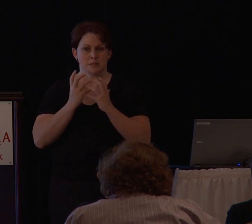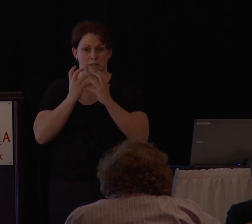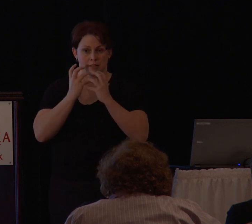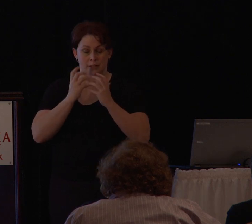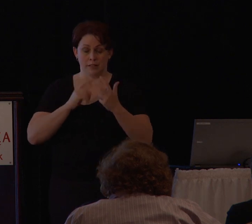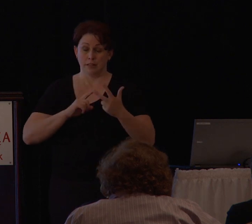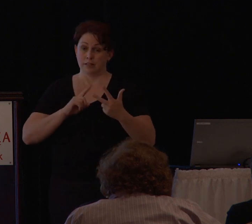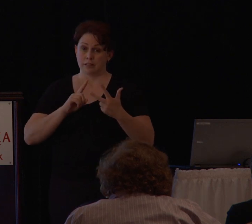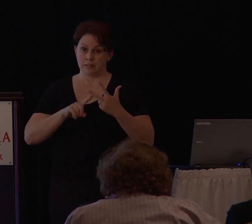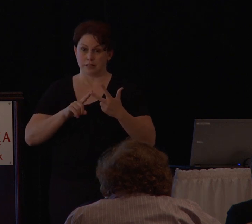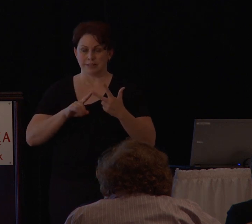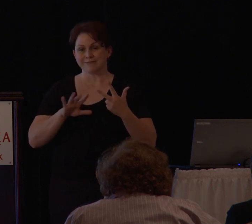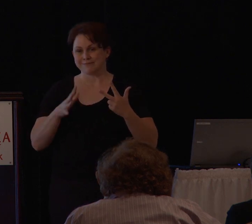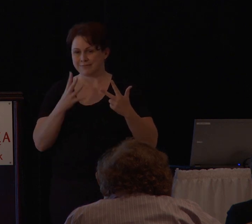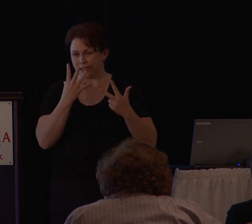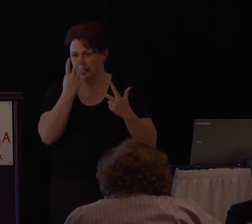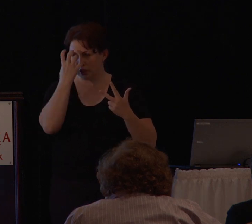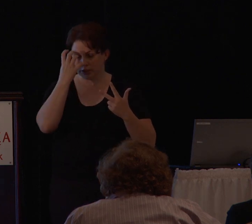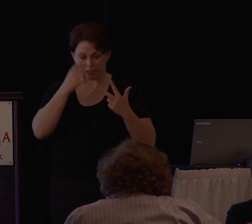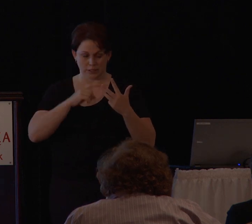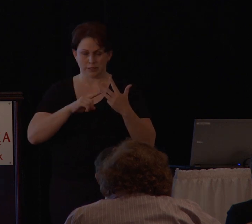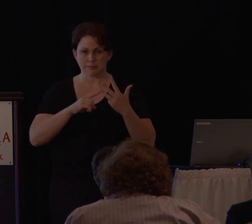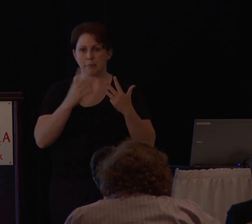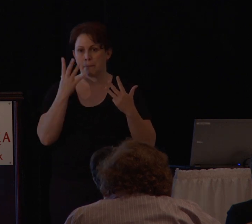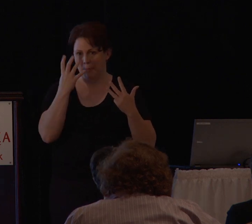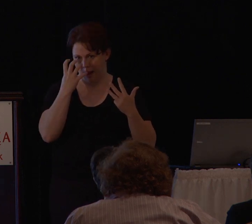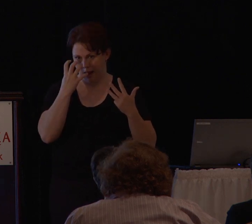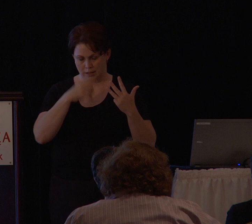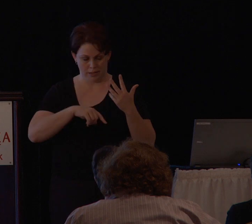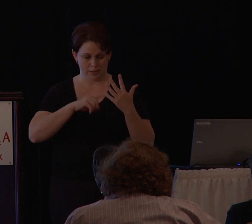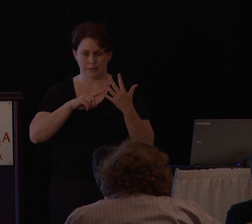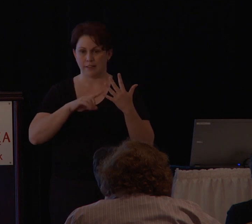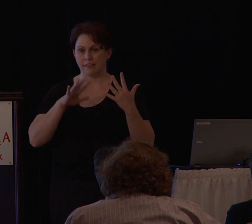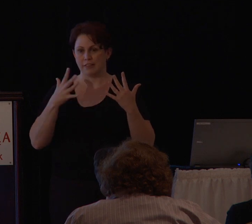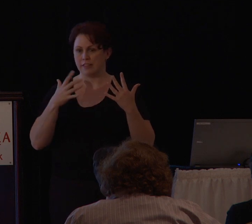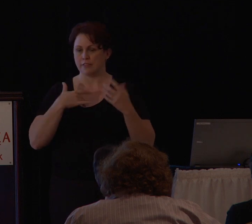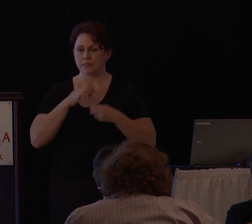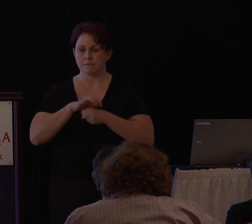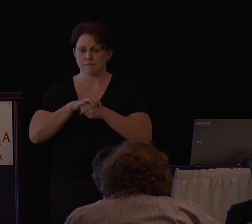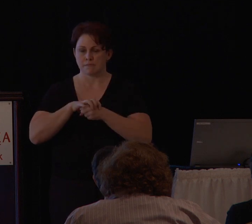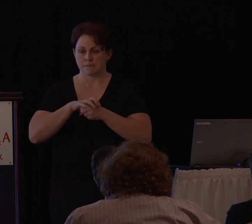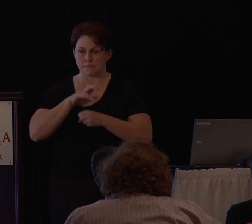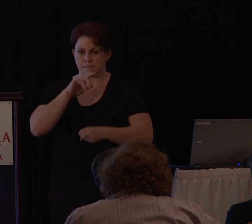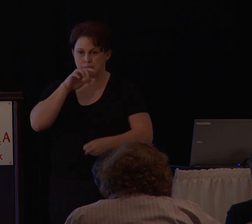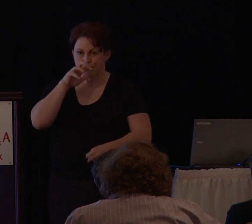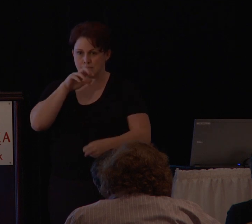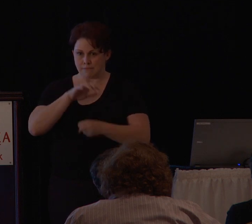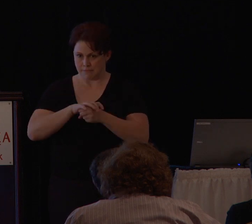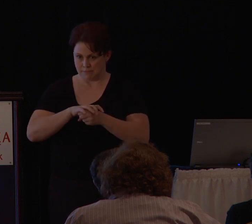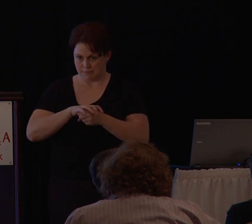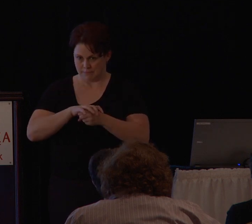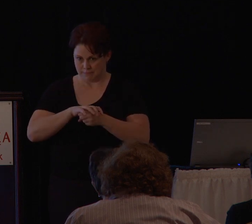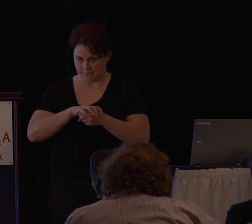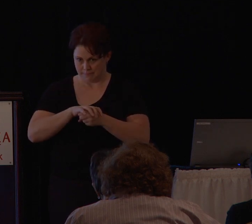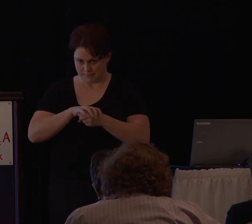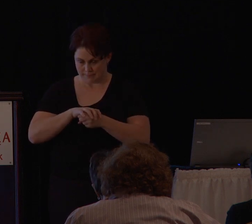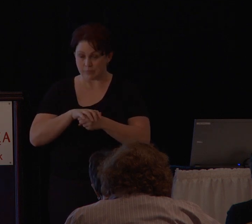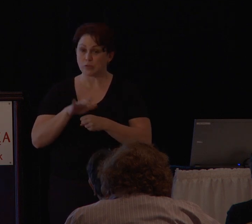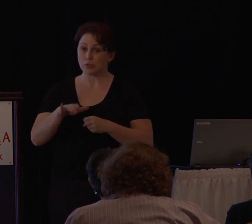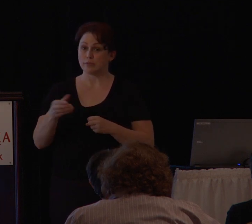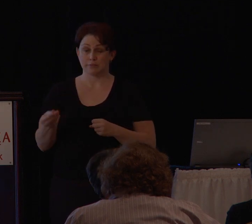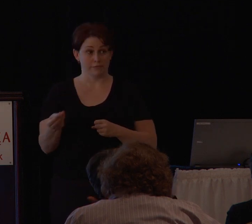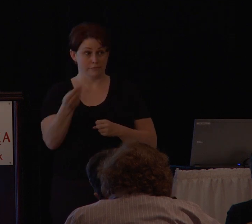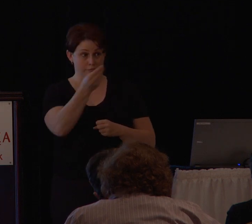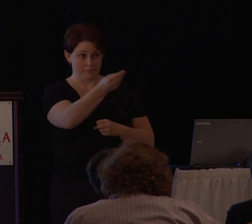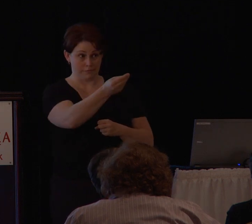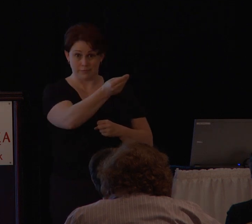you're getting kind of angry. Fourth, you're mad. Fifth, you're just irate. And then you give your ticket to the teacher and you go